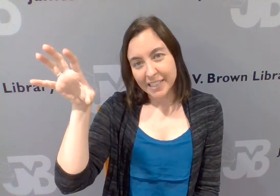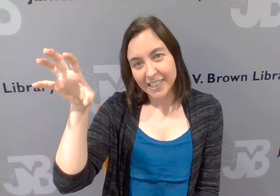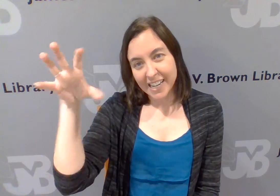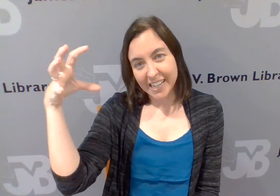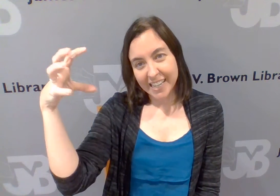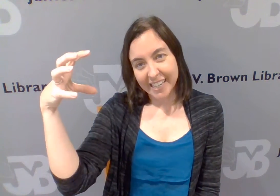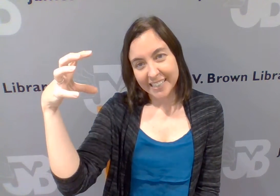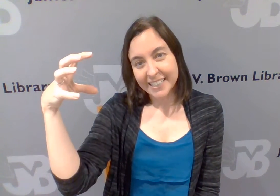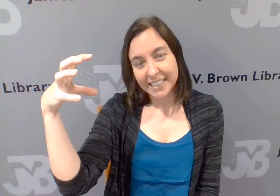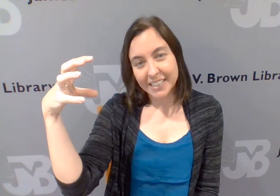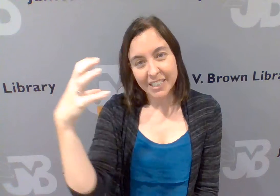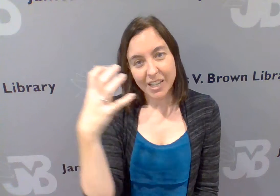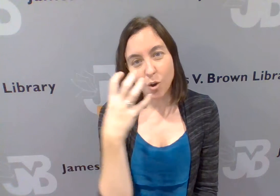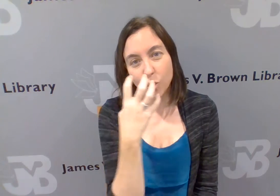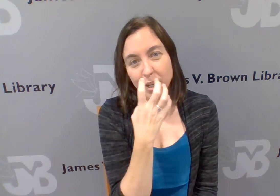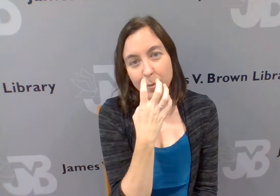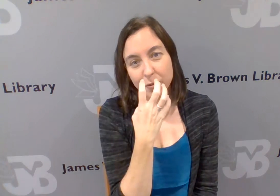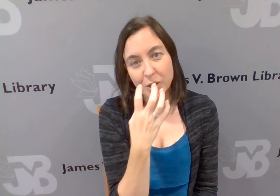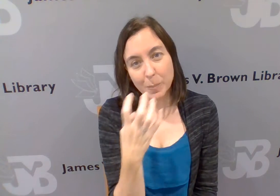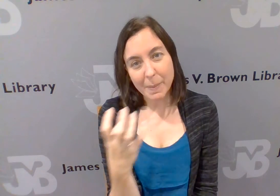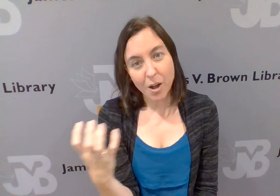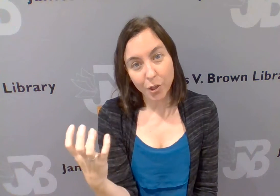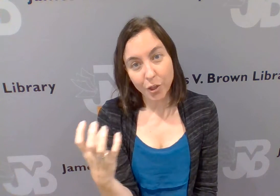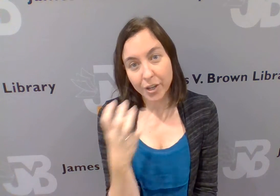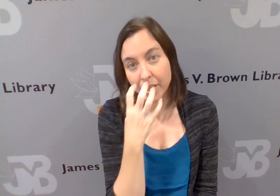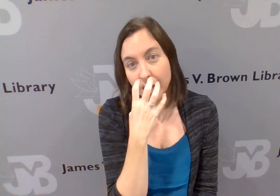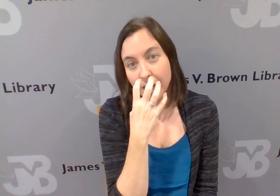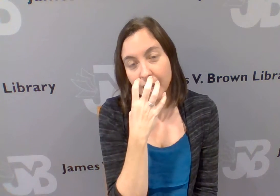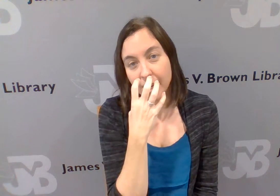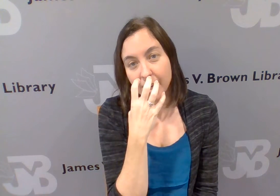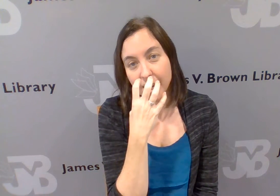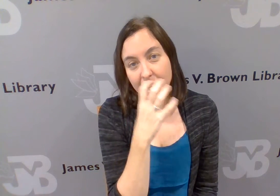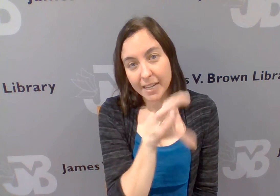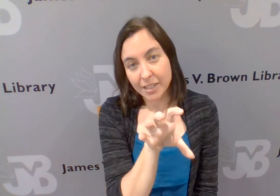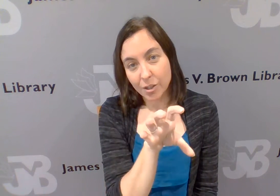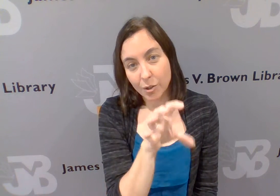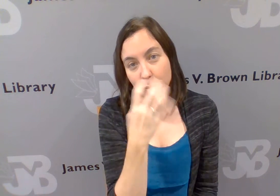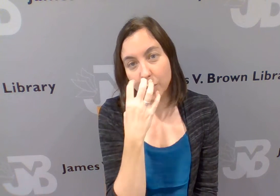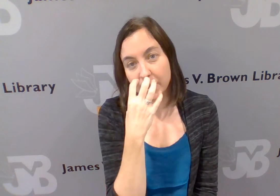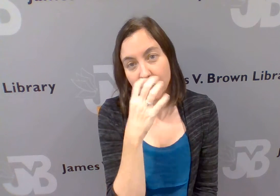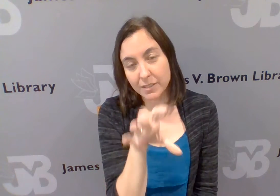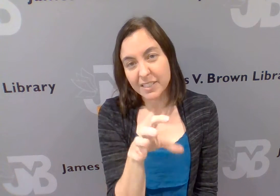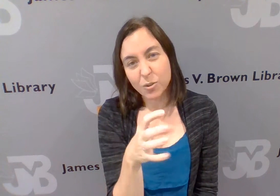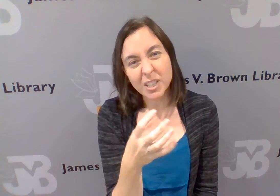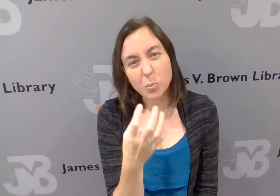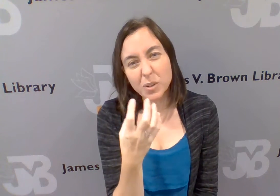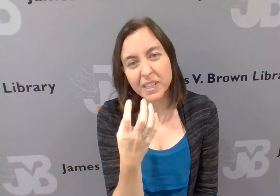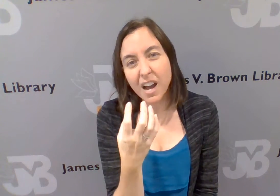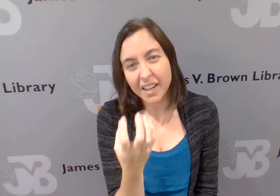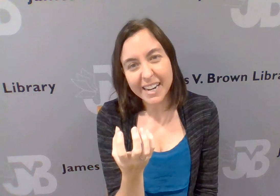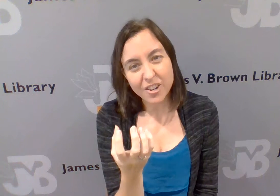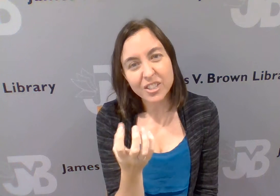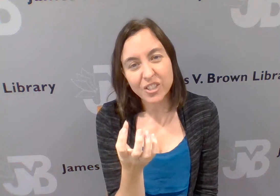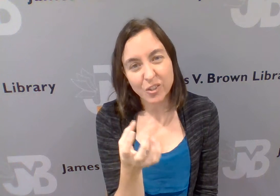a claw hand, hold it up in front of your mouth, and throw it out. Sort of like you're breathing hot air into your